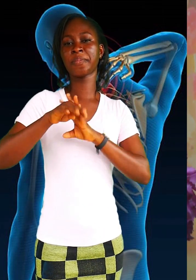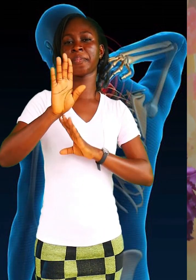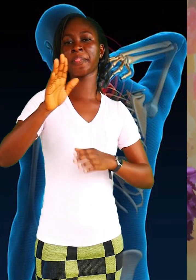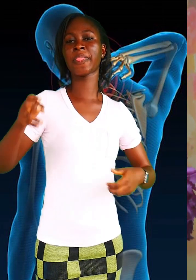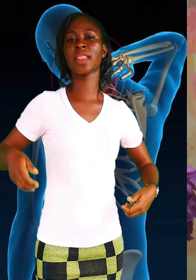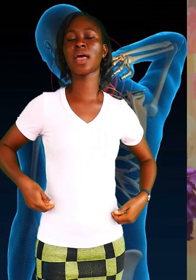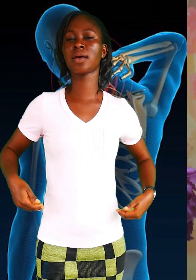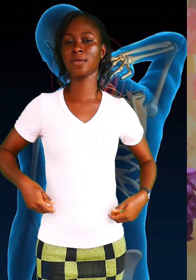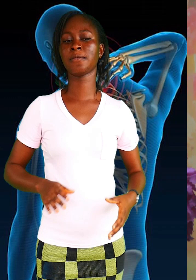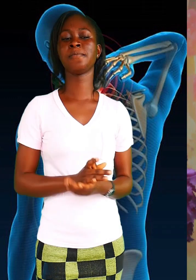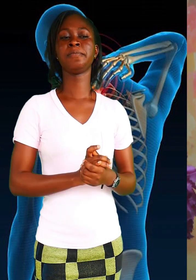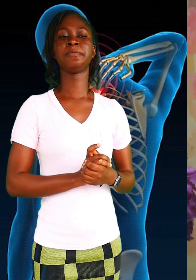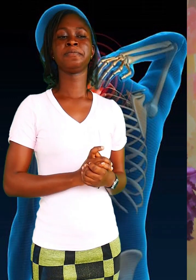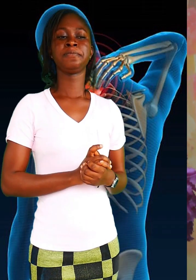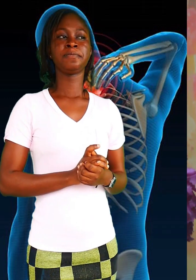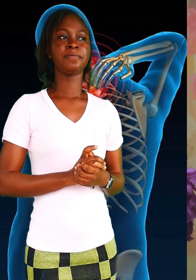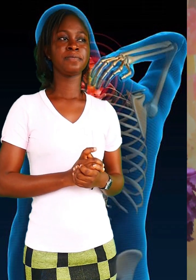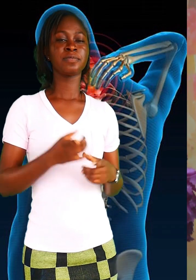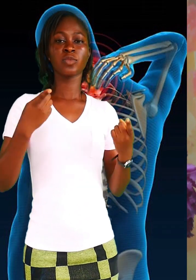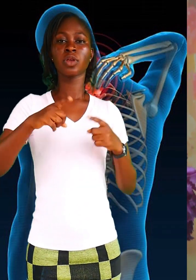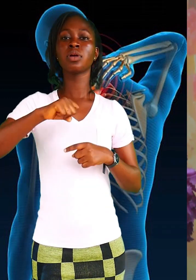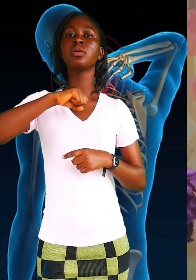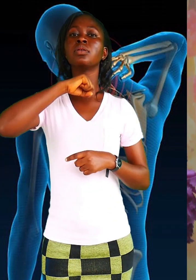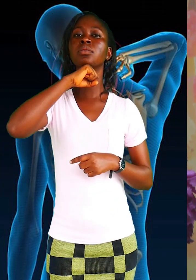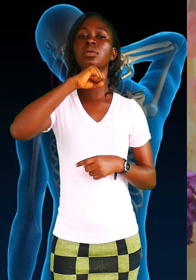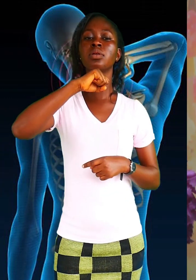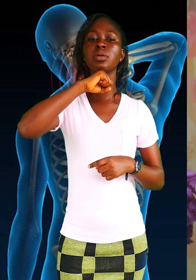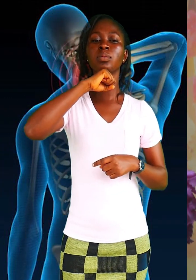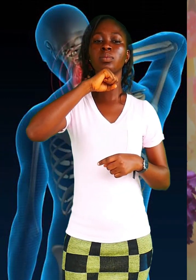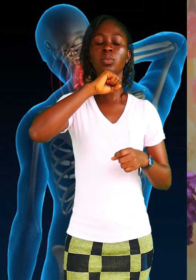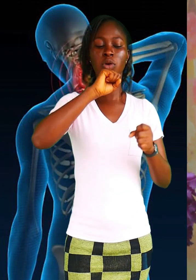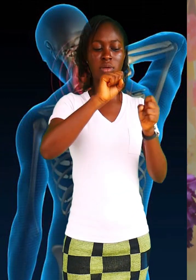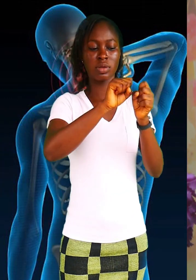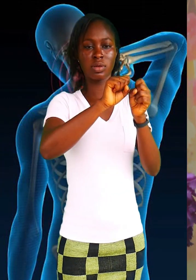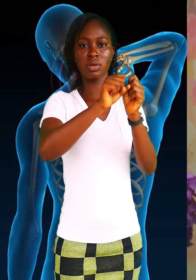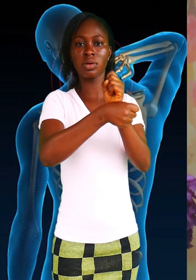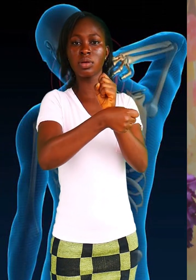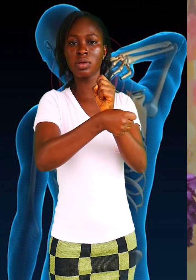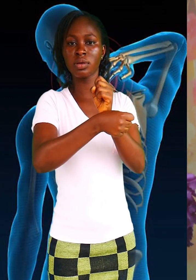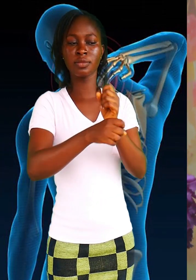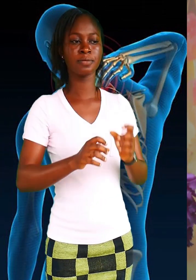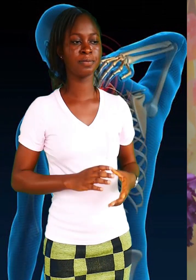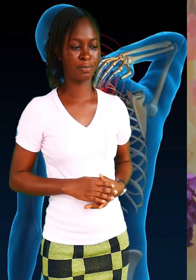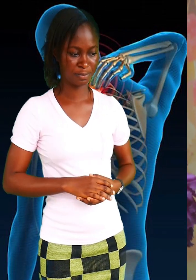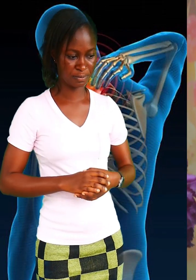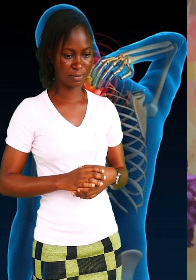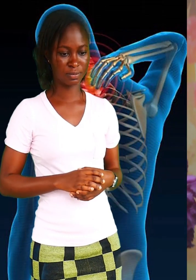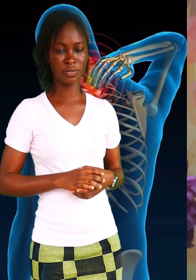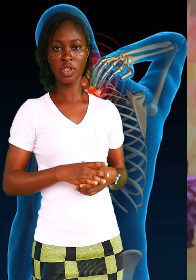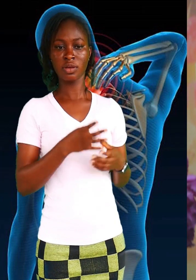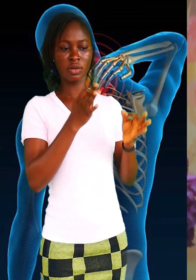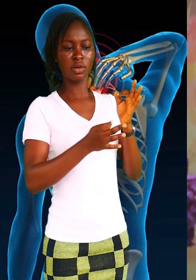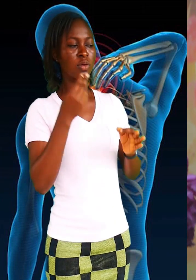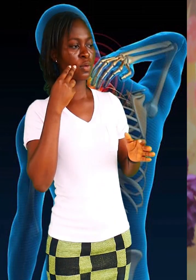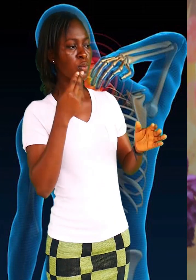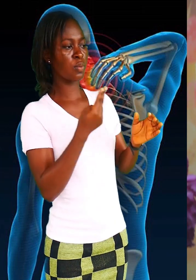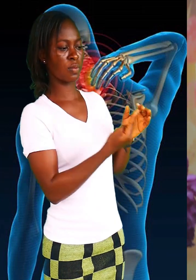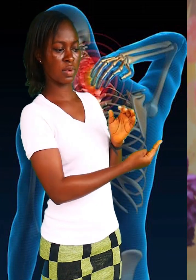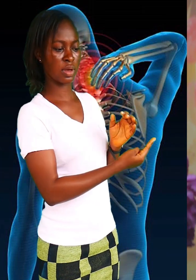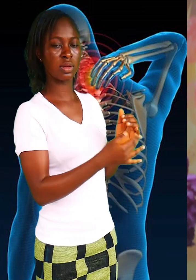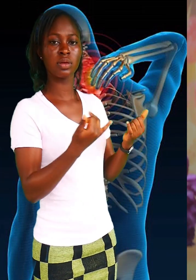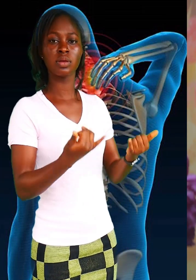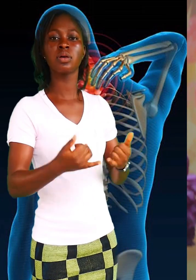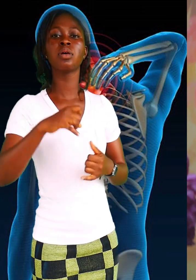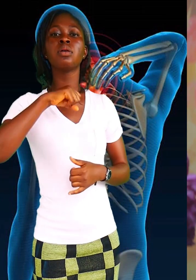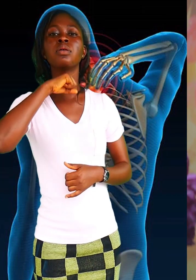wo hwe bibi we se ye kase to fa ho a ene se se de kase sisi su wo hwe ni ye obun se ni nyina sisi su pepepe sisi ni sina